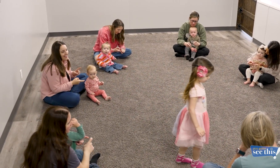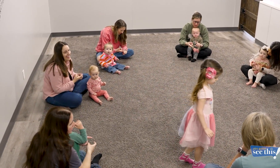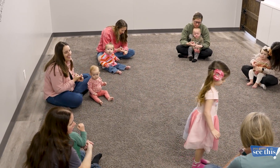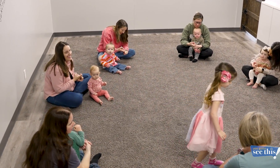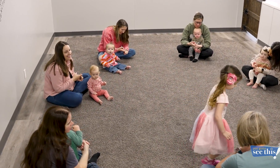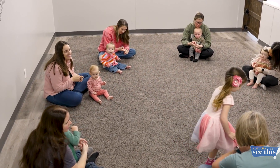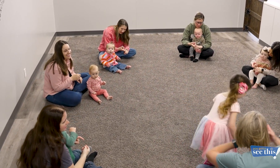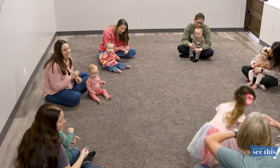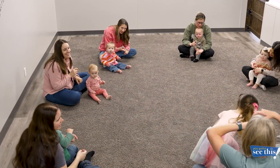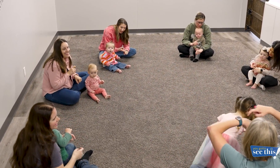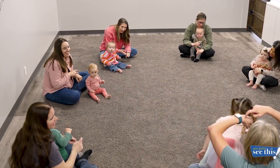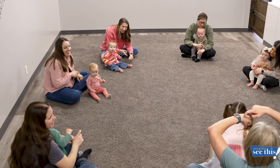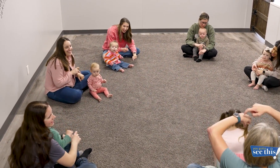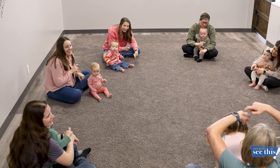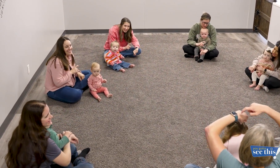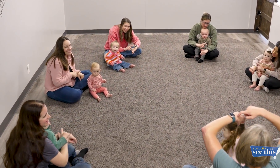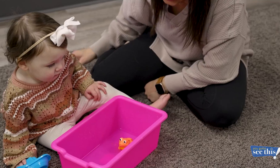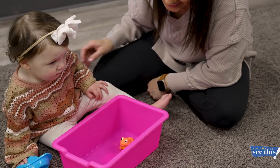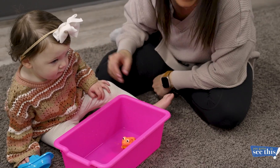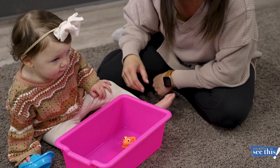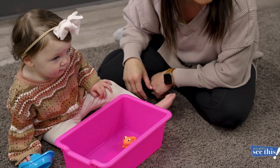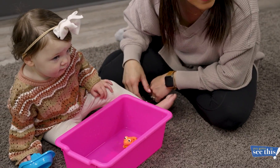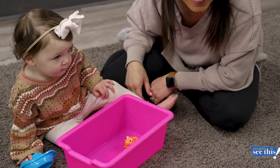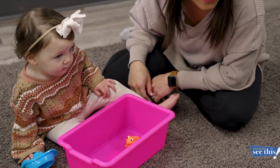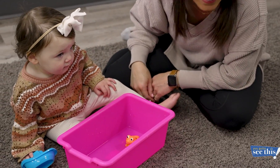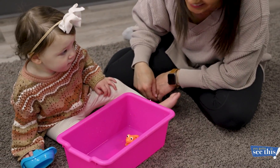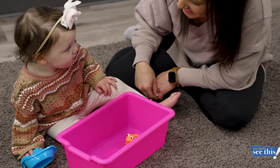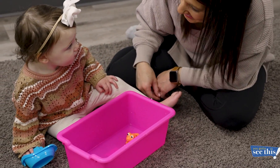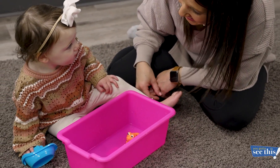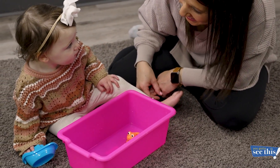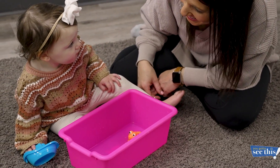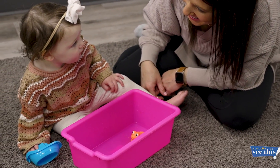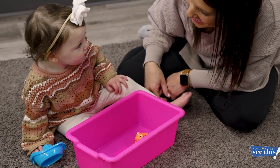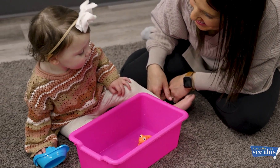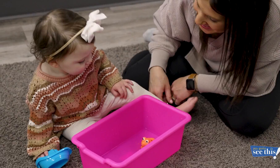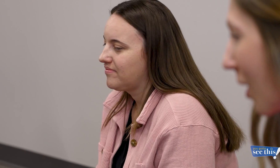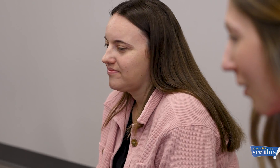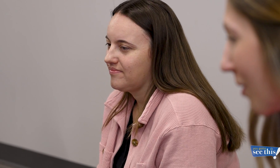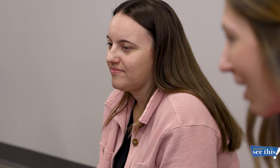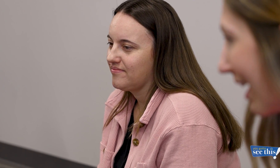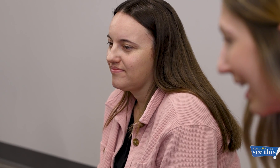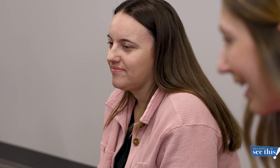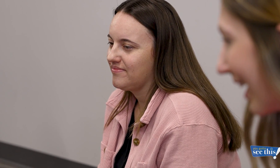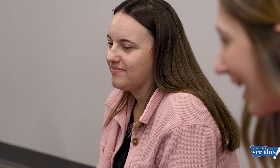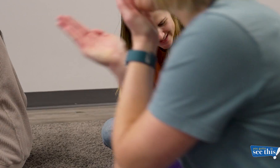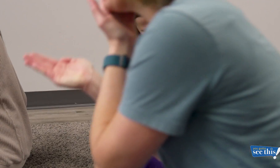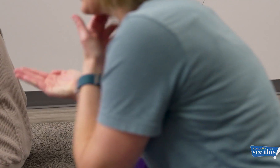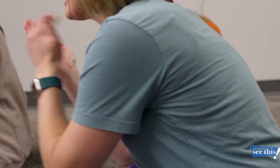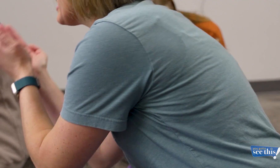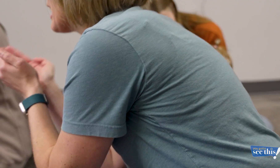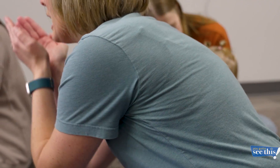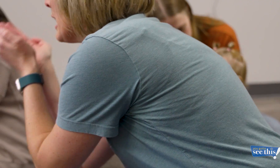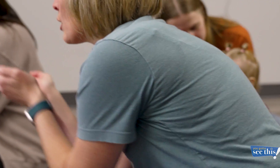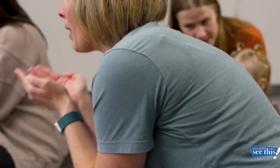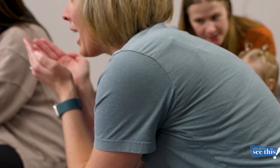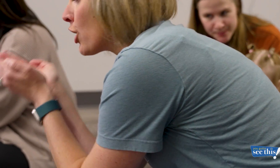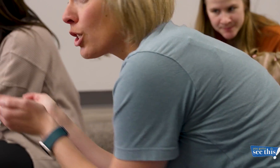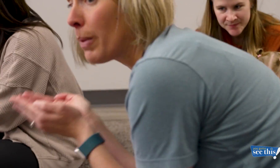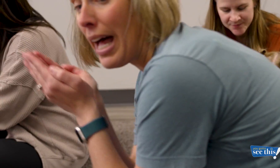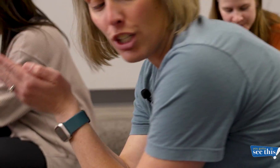like Communication Junction where all children are welcome, where we're educating families on how to support their children's spoken